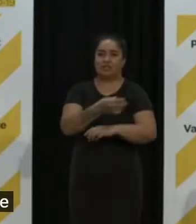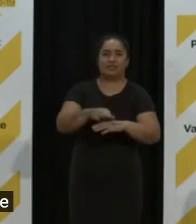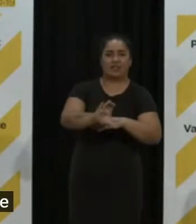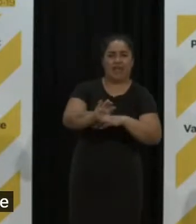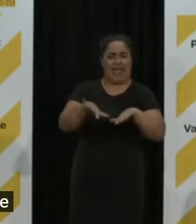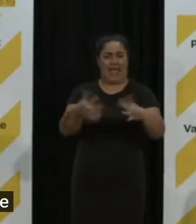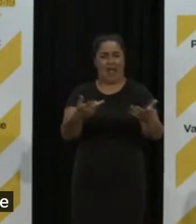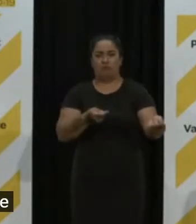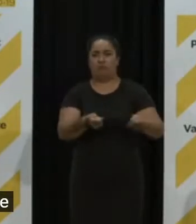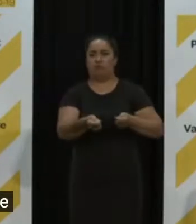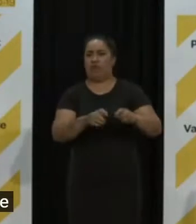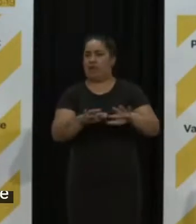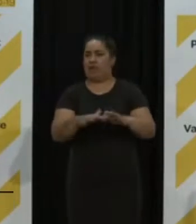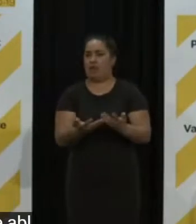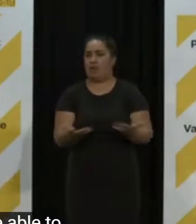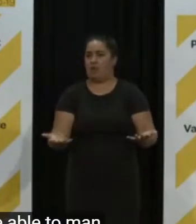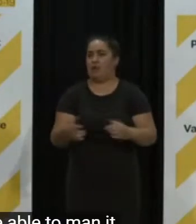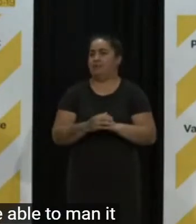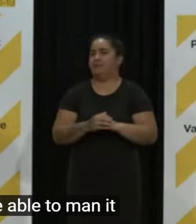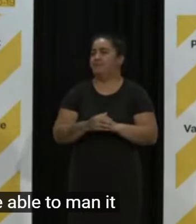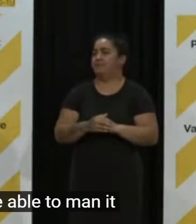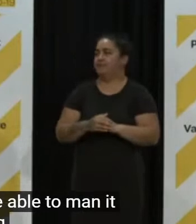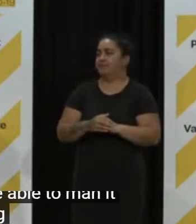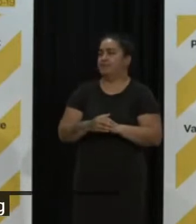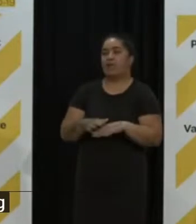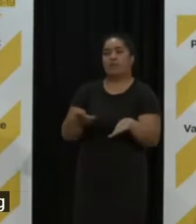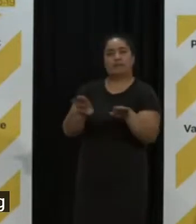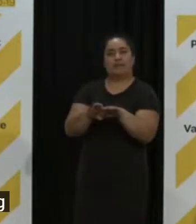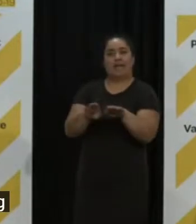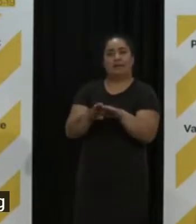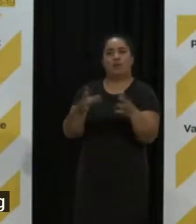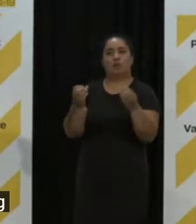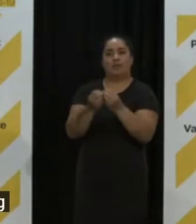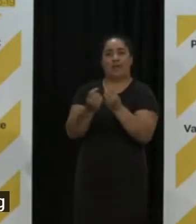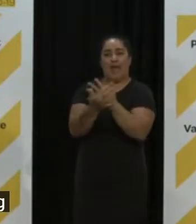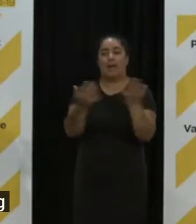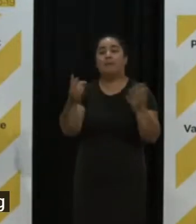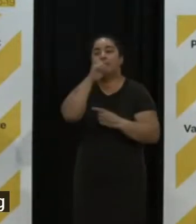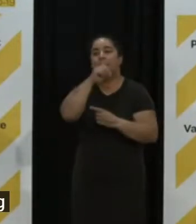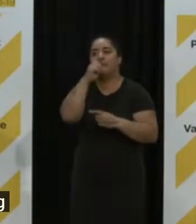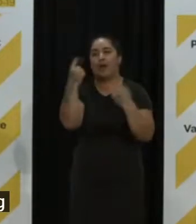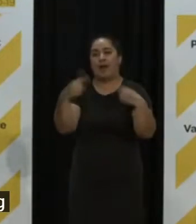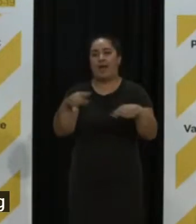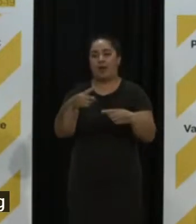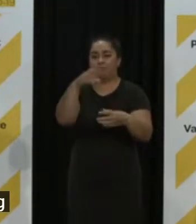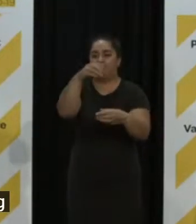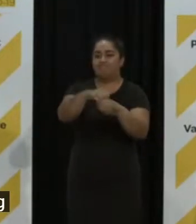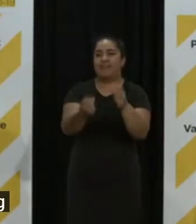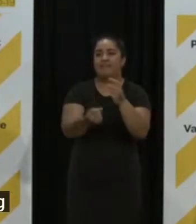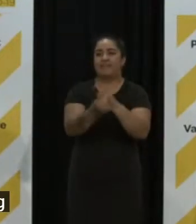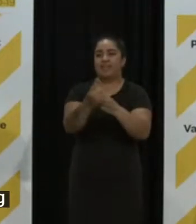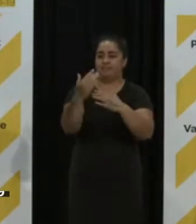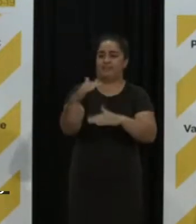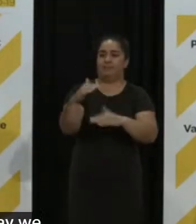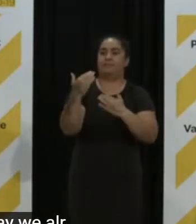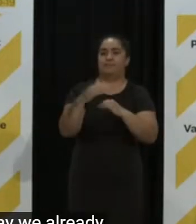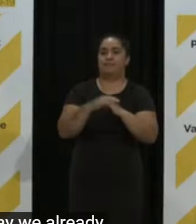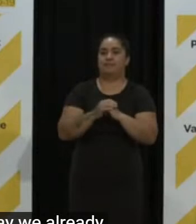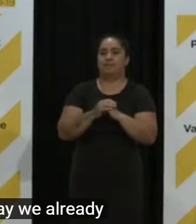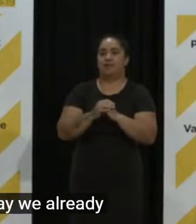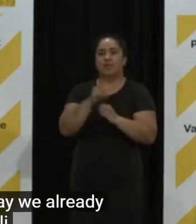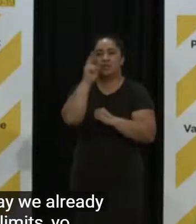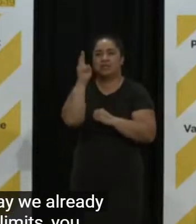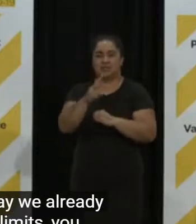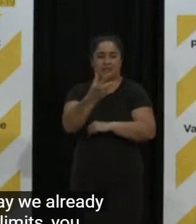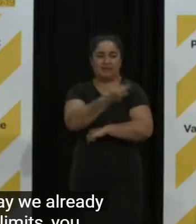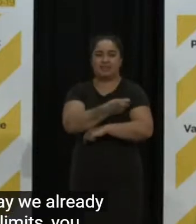on that? Yeah, and in the same way that we already do with gathering limits. You'll see there these options. If people don't want to use passes, then they don't have to, but then